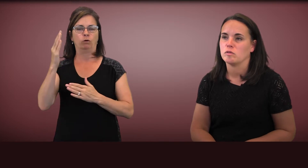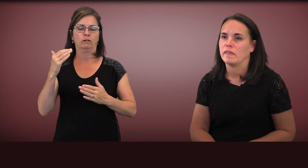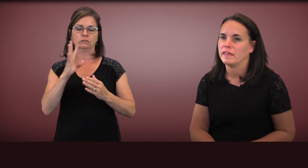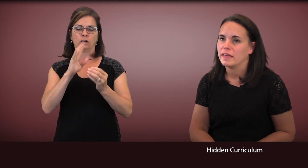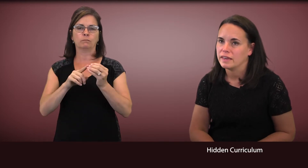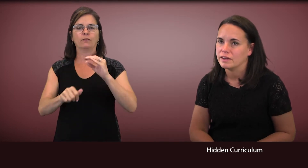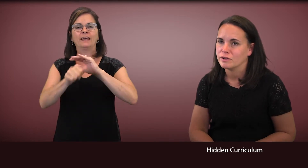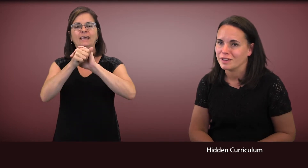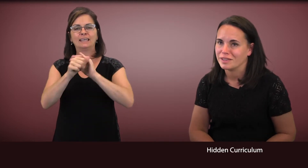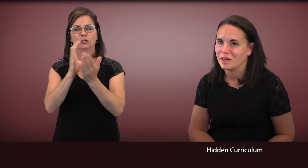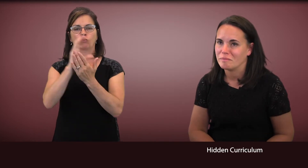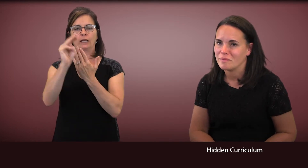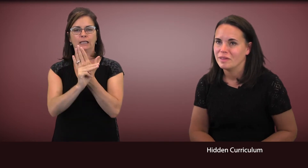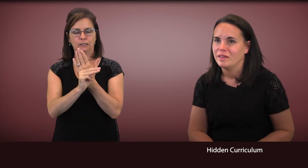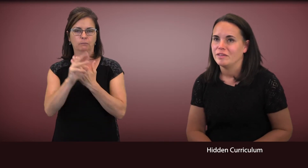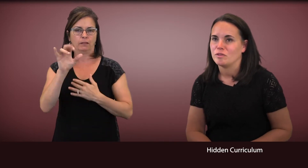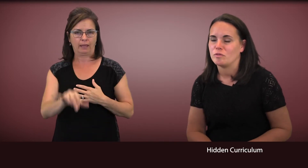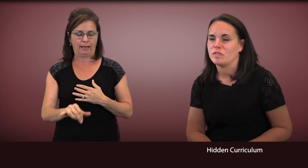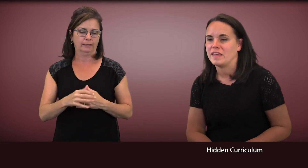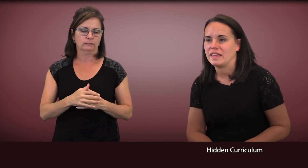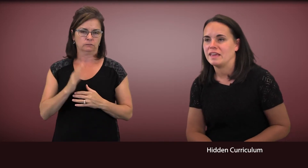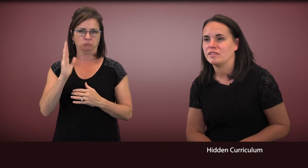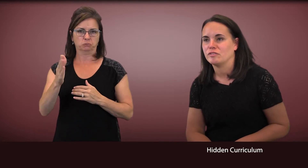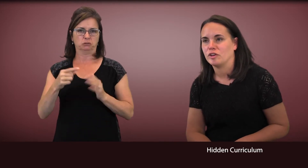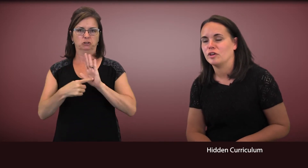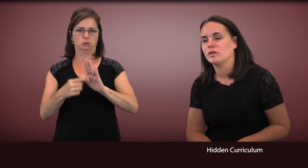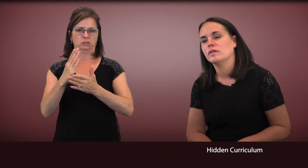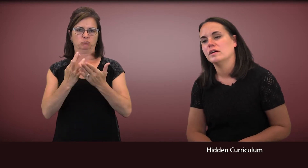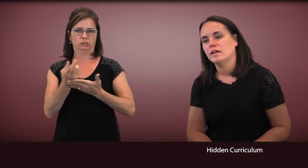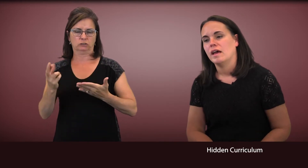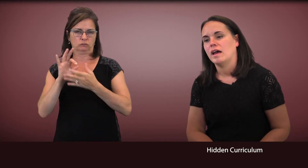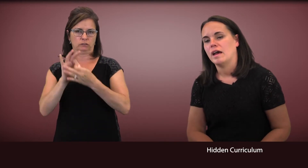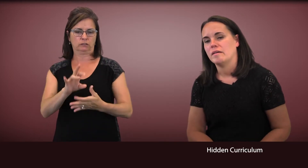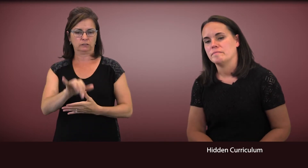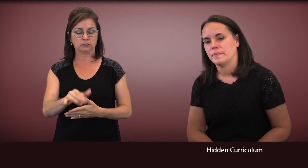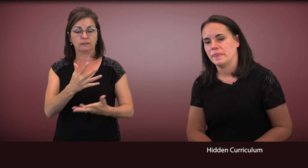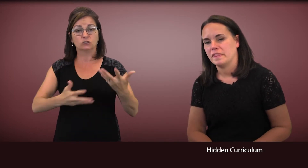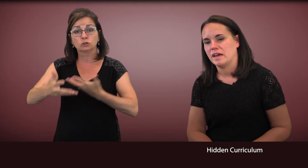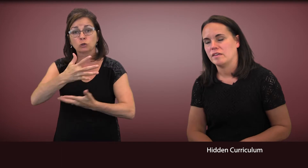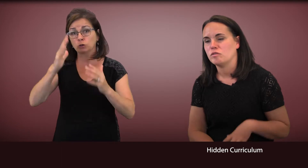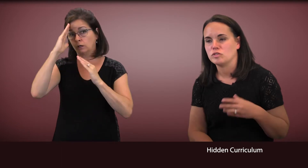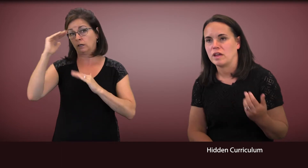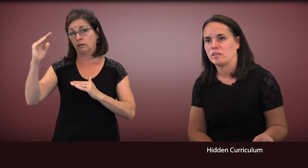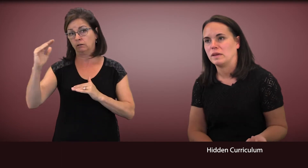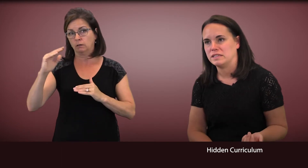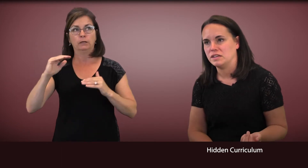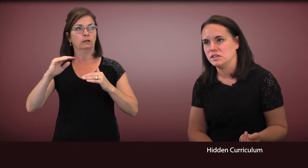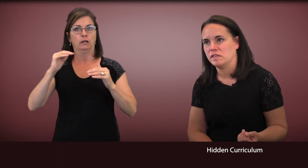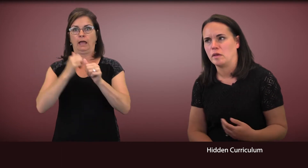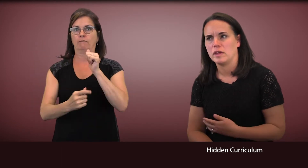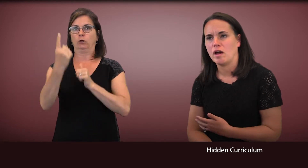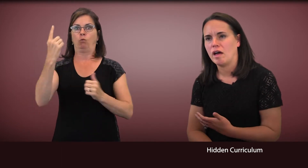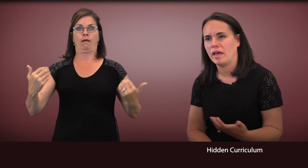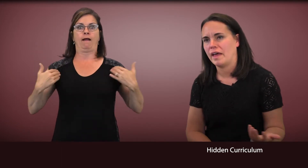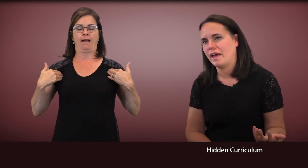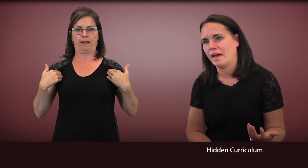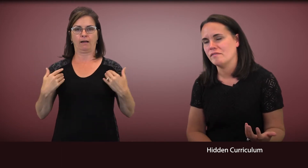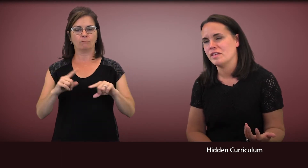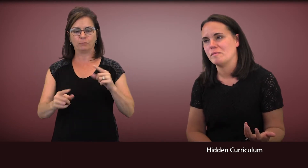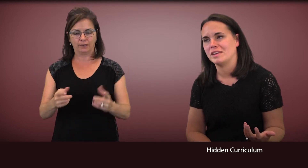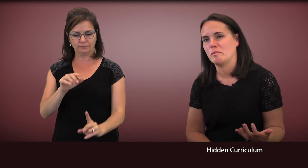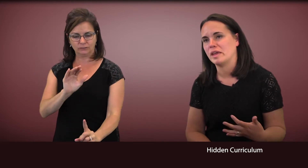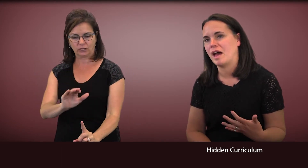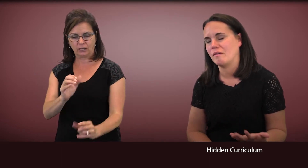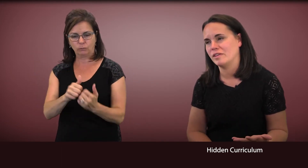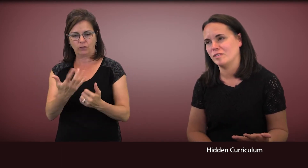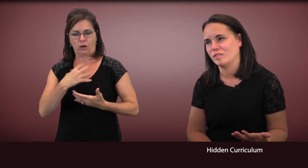that talks about the hidden curriculum. So thinking through the social expectations that we all have